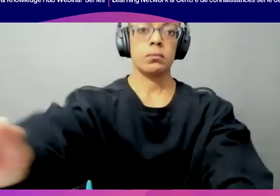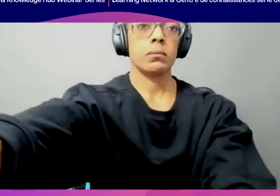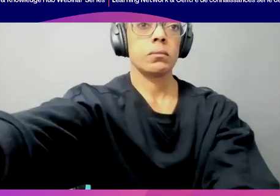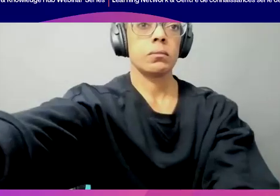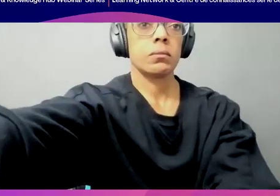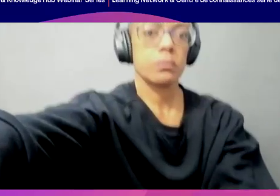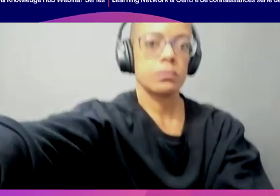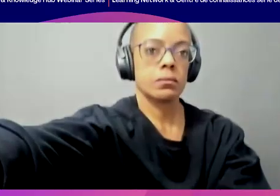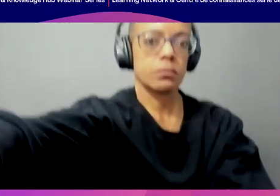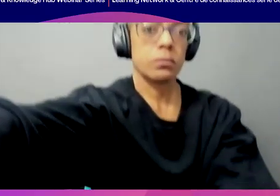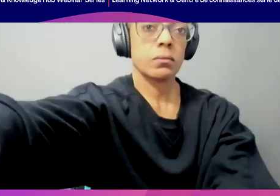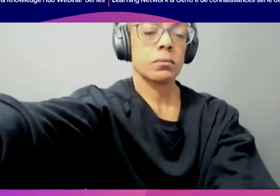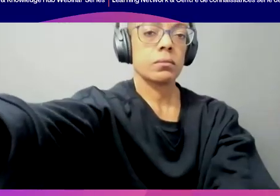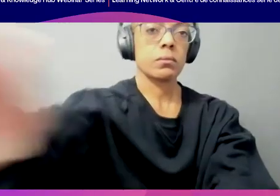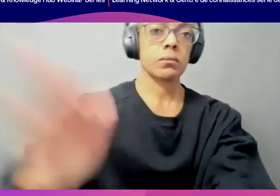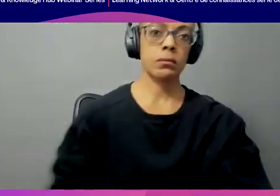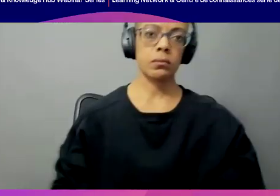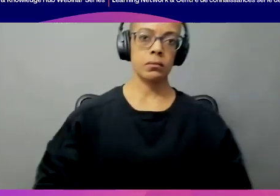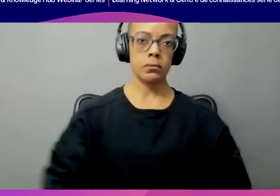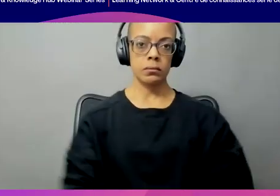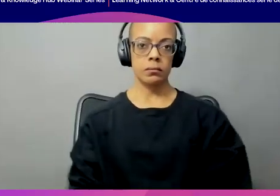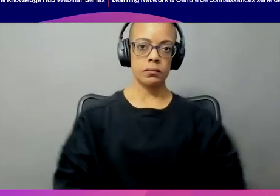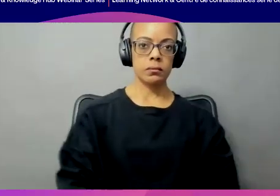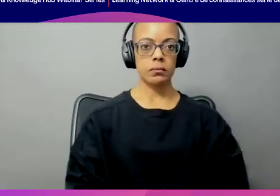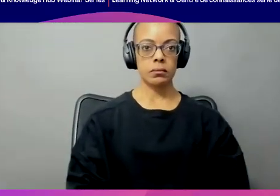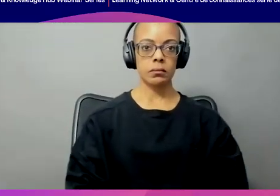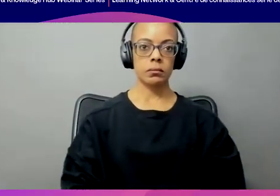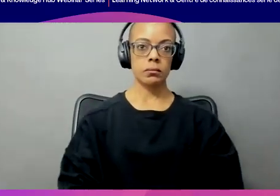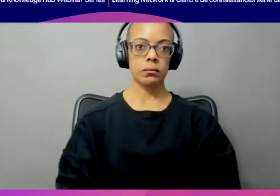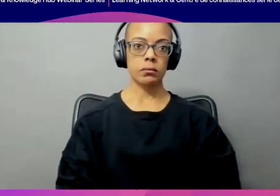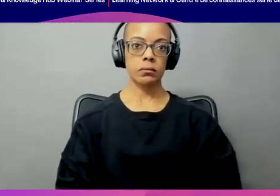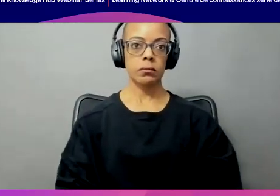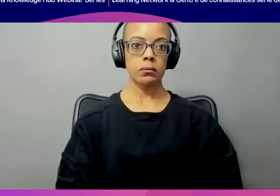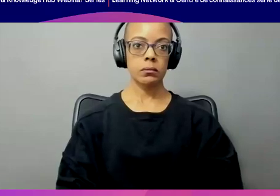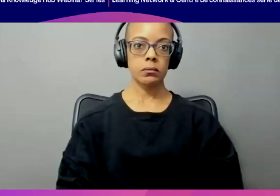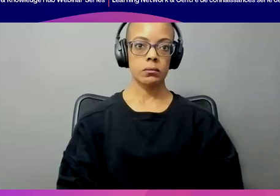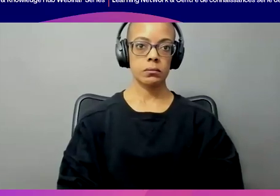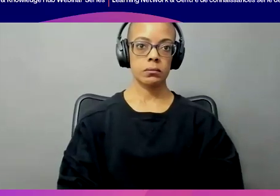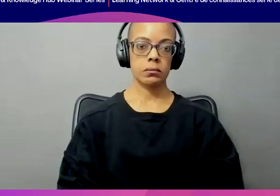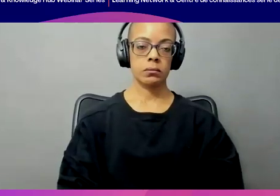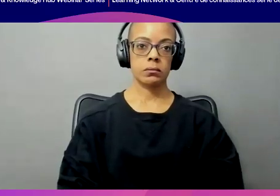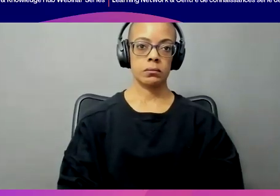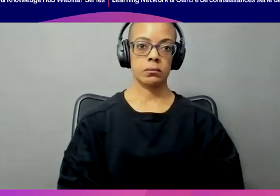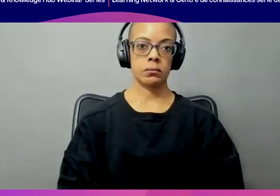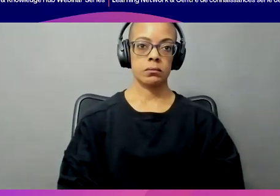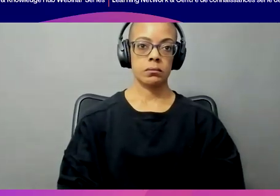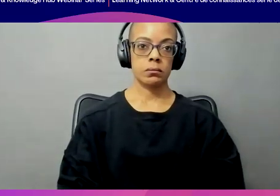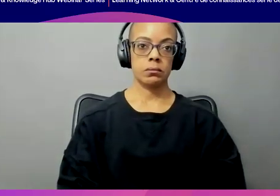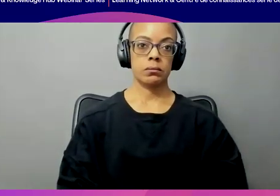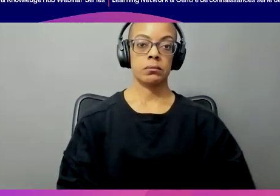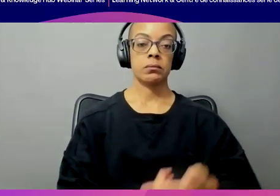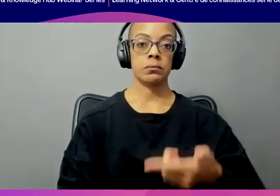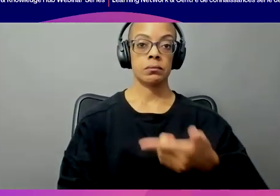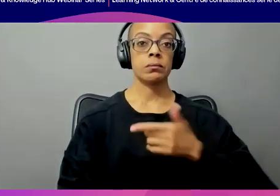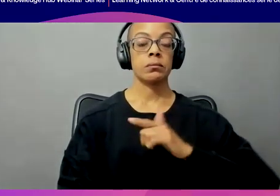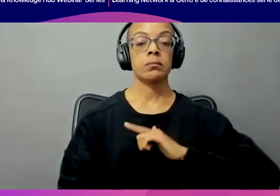you know, you've got a group that tends to be surveilled quite a bit. Yeah. Well, the short answer is